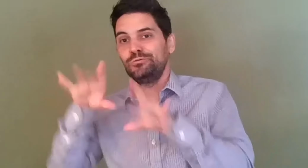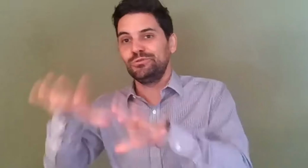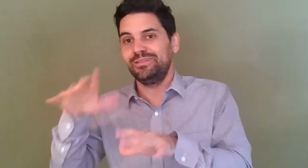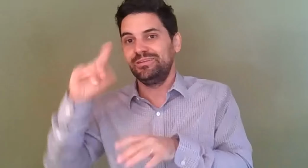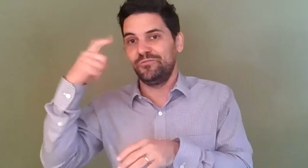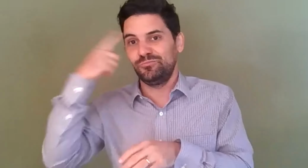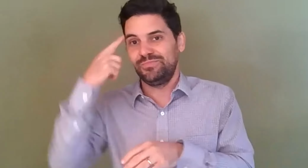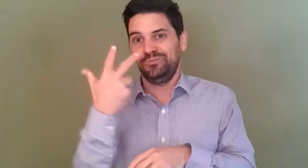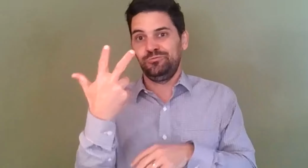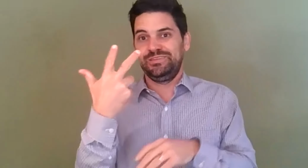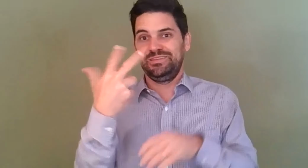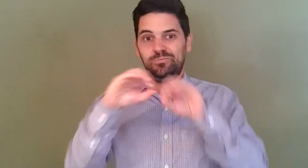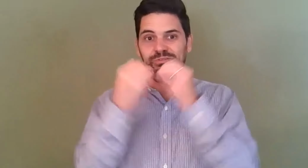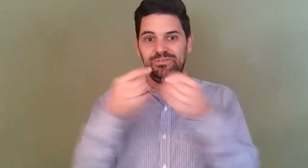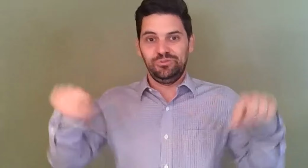the